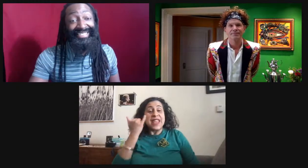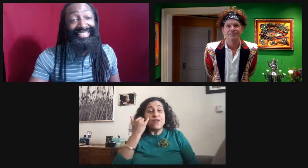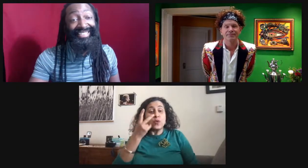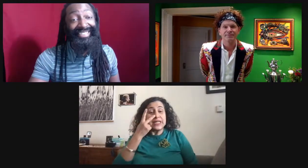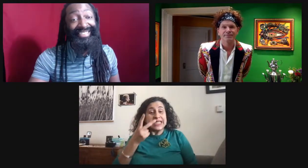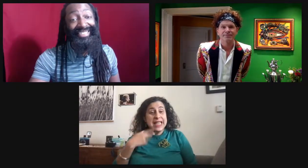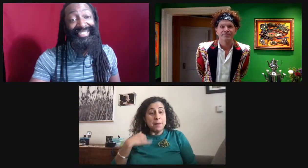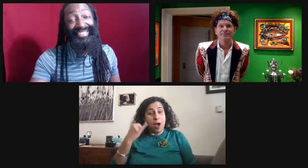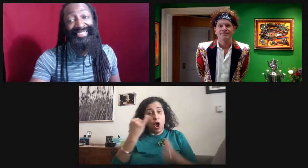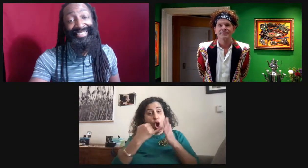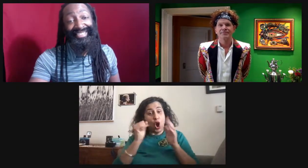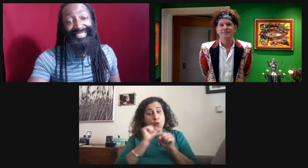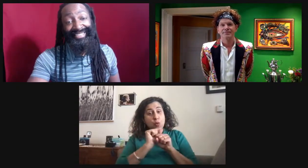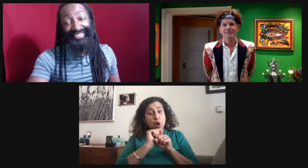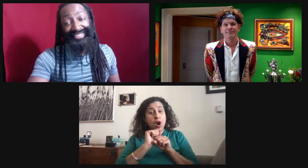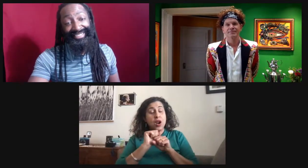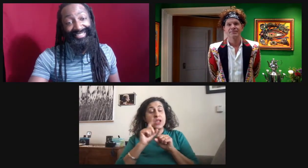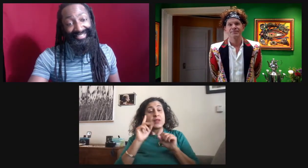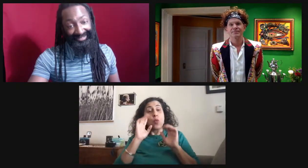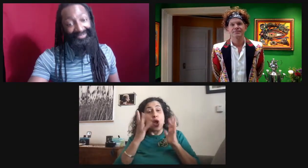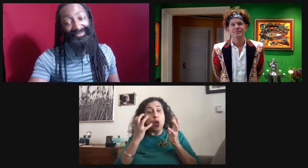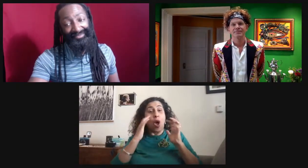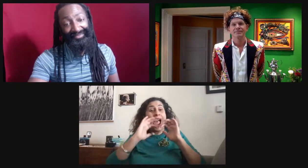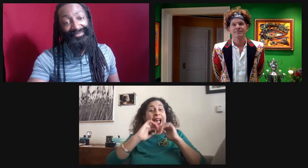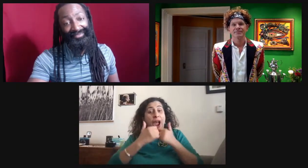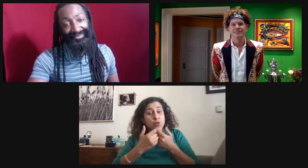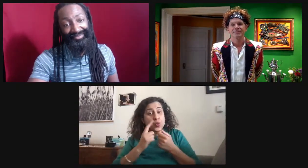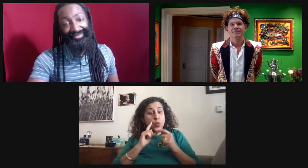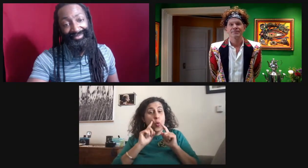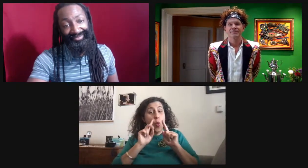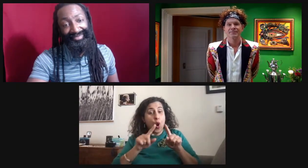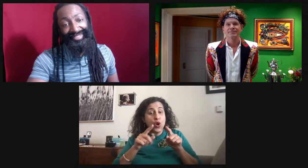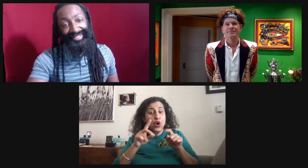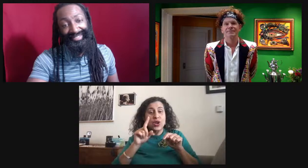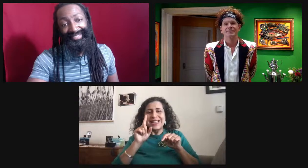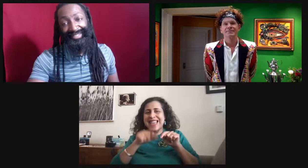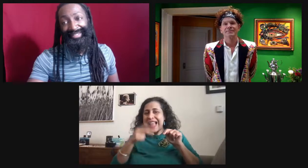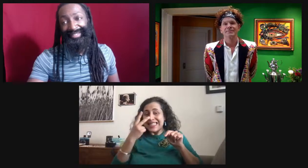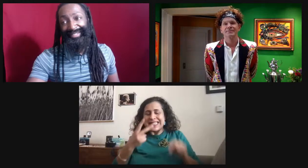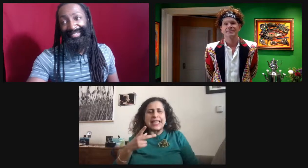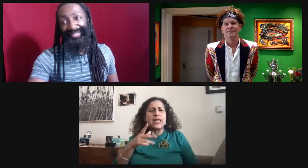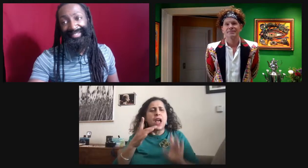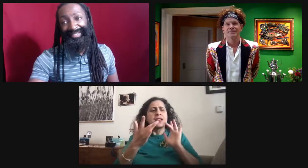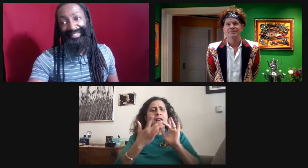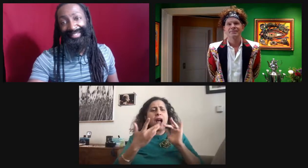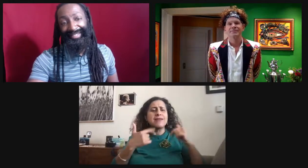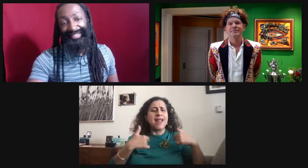worry. And one more thing, if you see my artwork and you want to know how to order it,